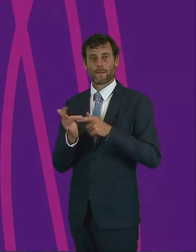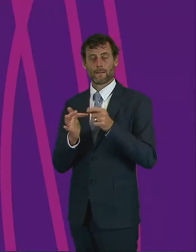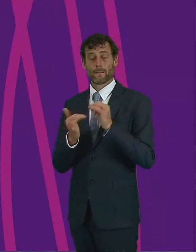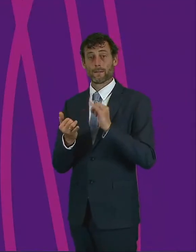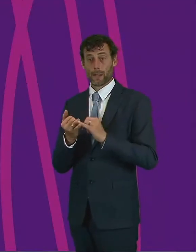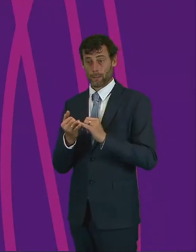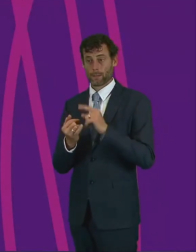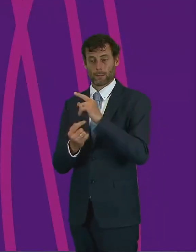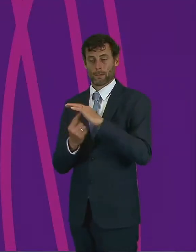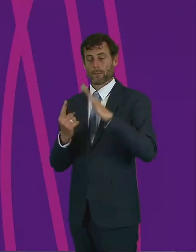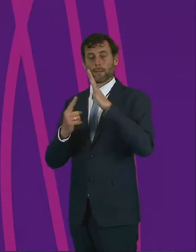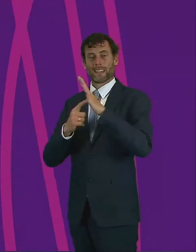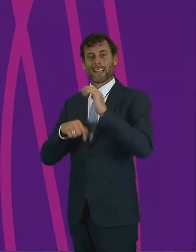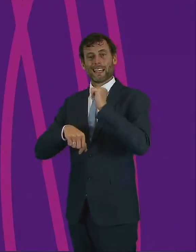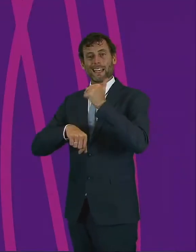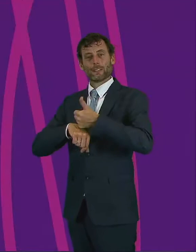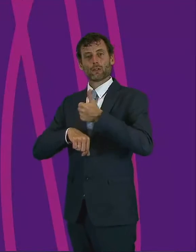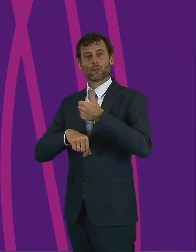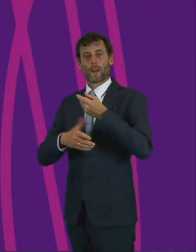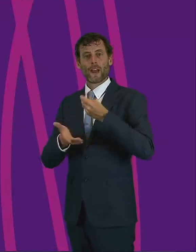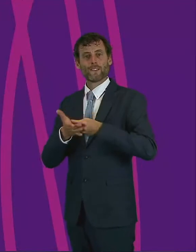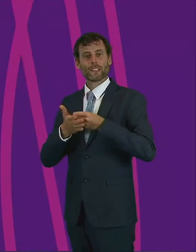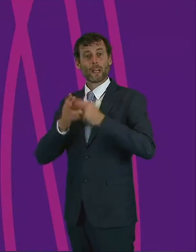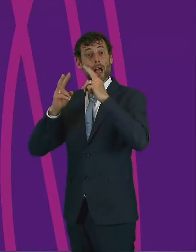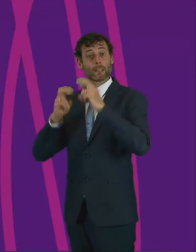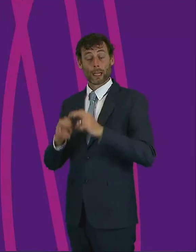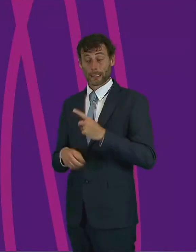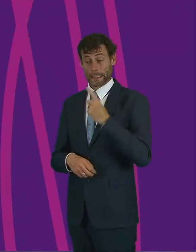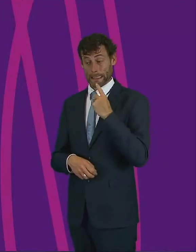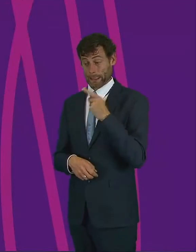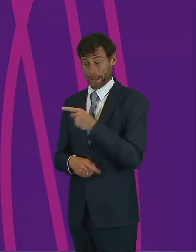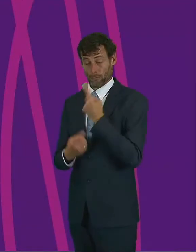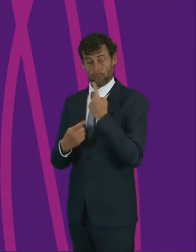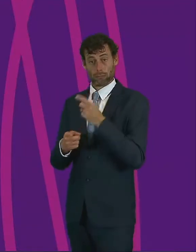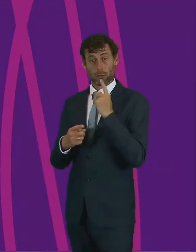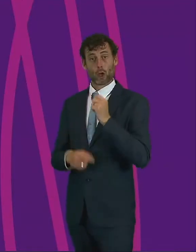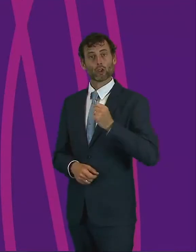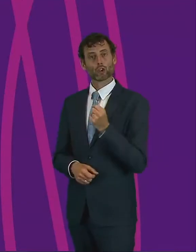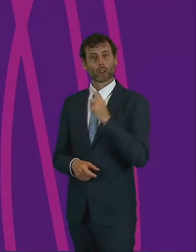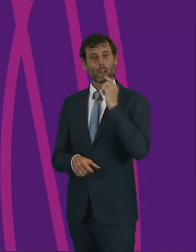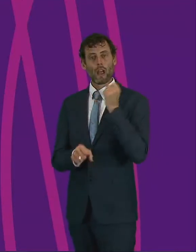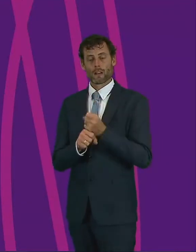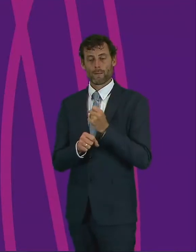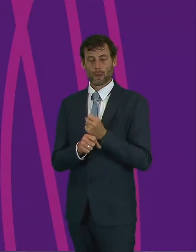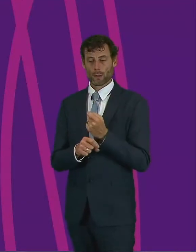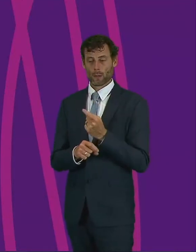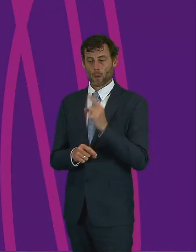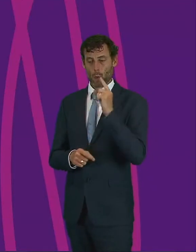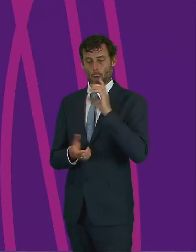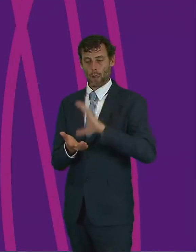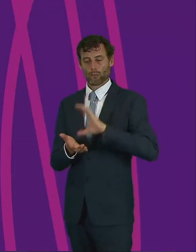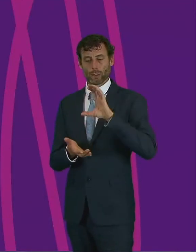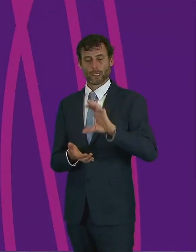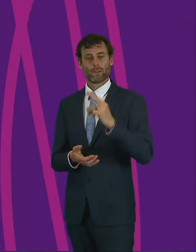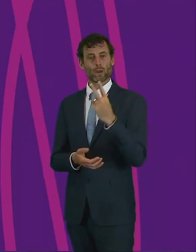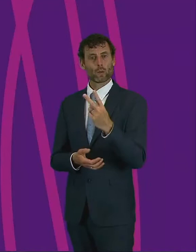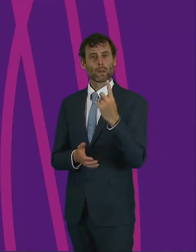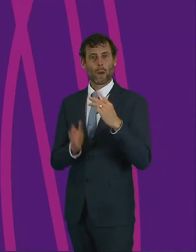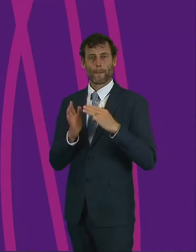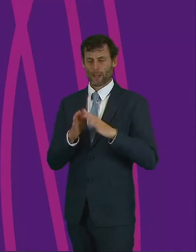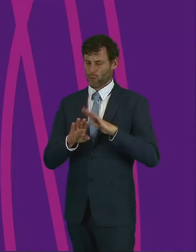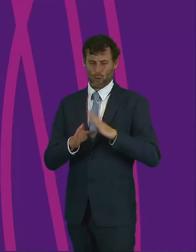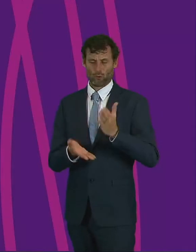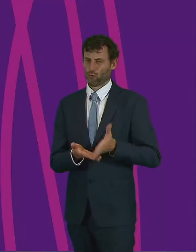Fiscal Studies, has said today that the Cabinet Secretary's claim that the Scottish Government will only receive 21 million is not